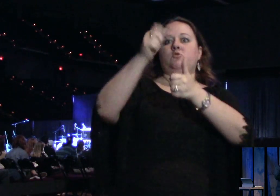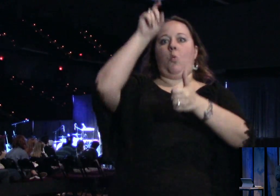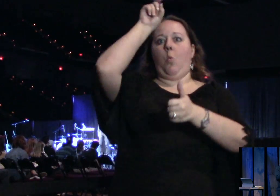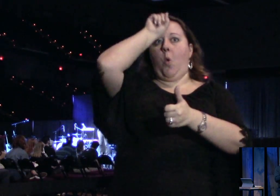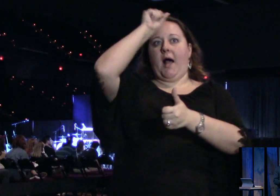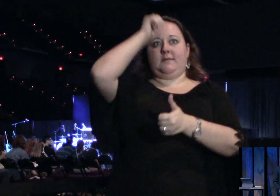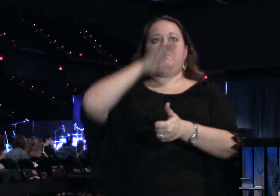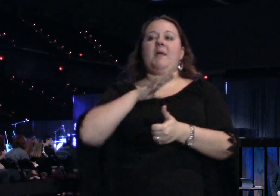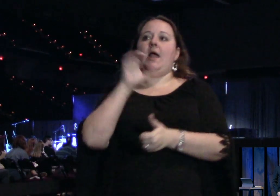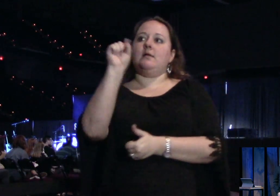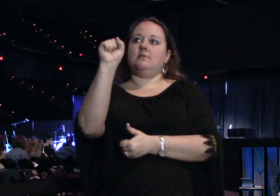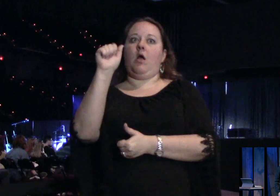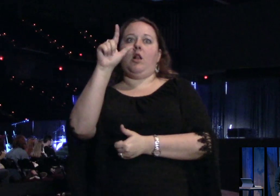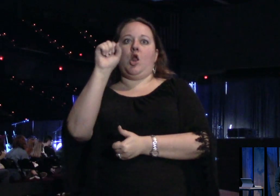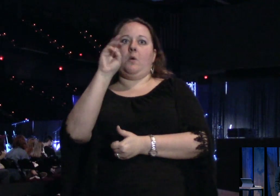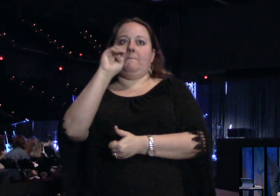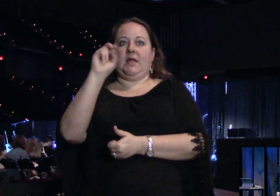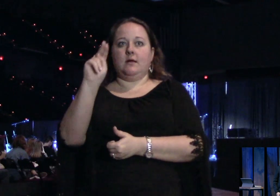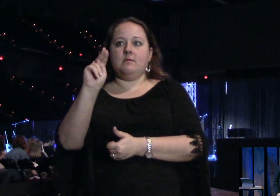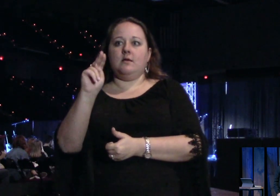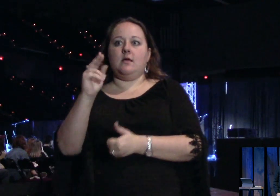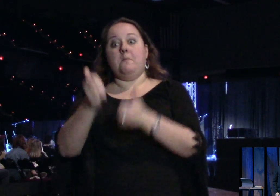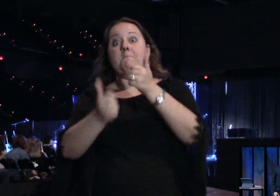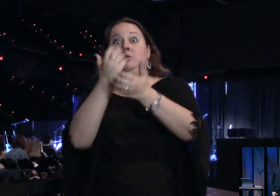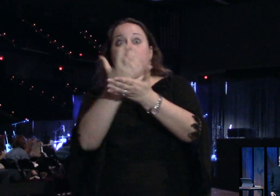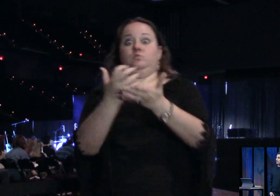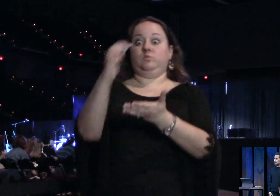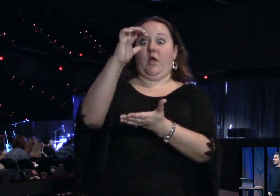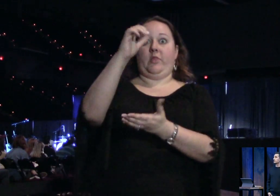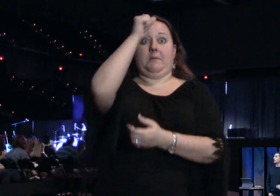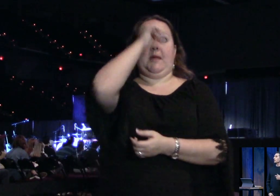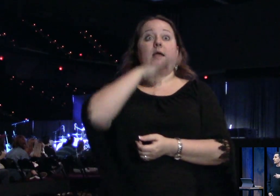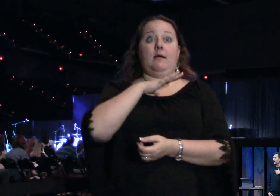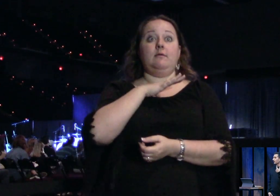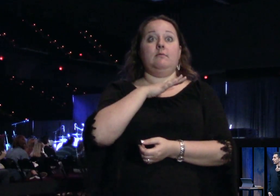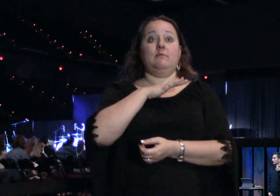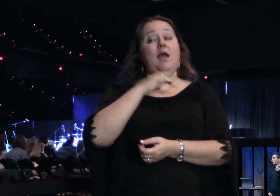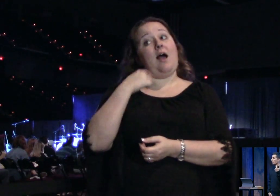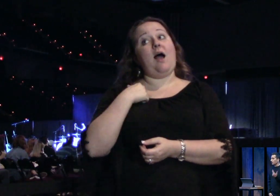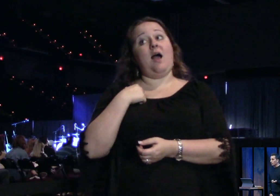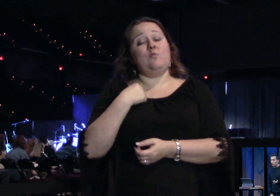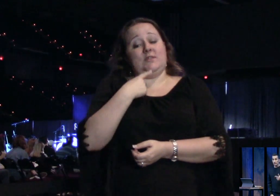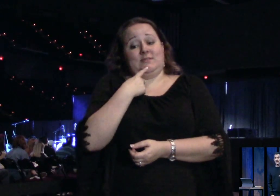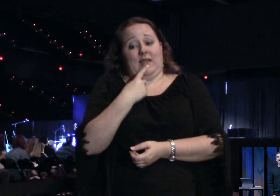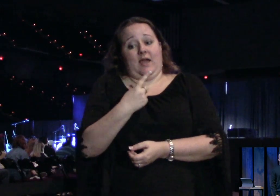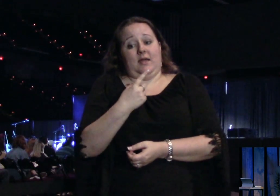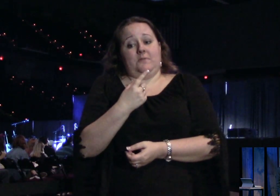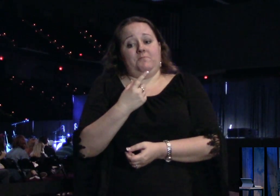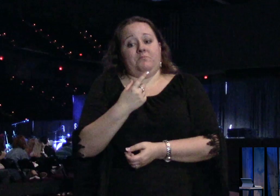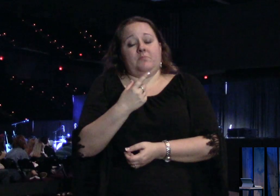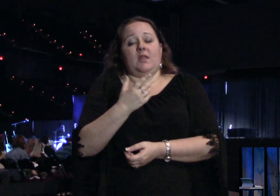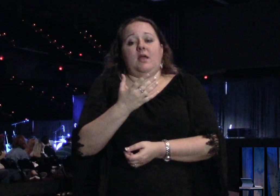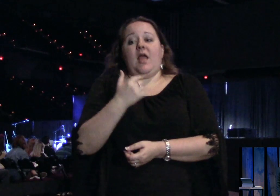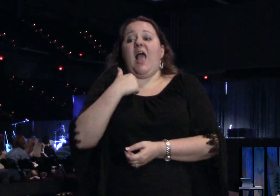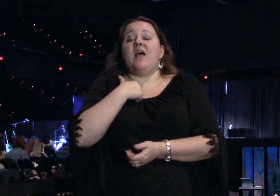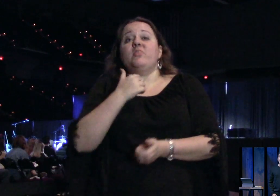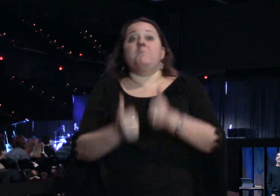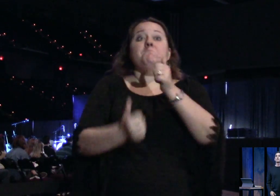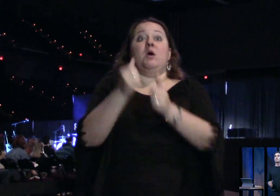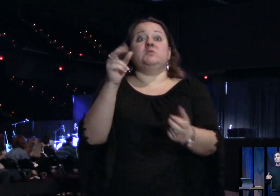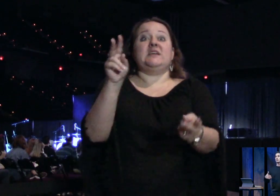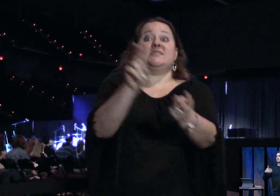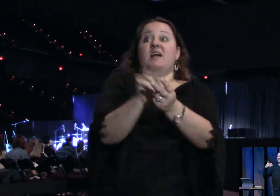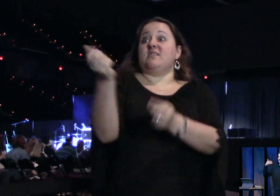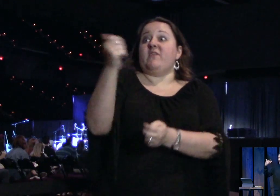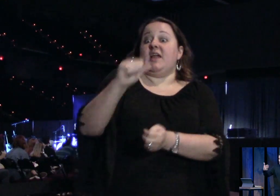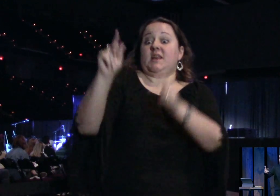the wisest man in the world. There was a time where he was the wealthiest man in the world. And I would argue that he had